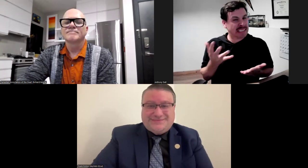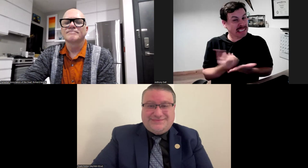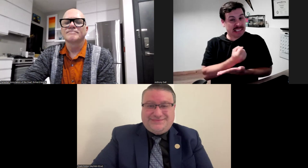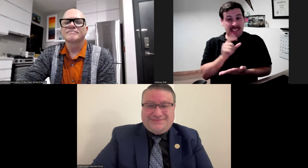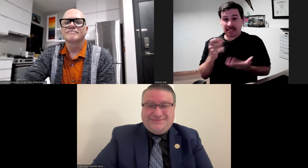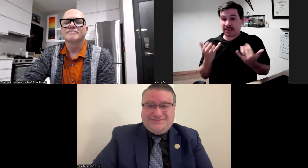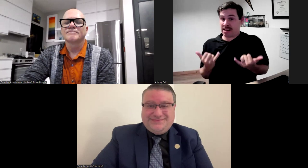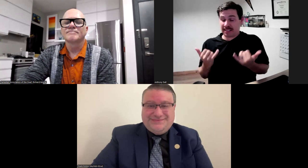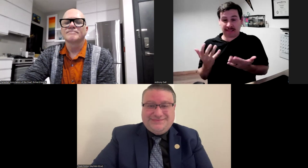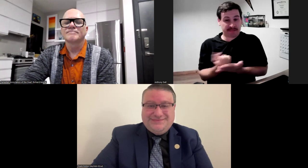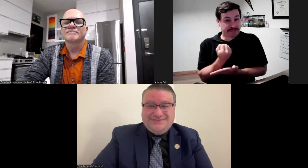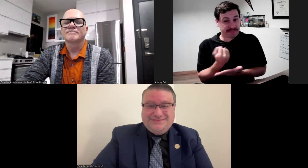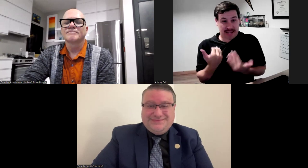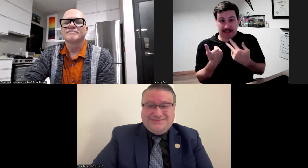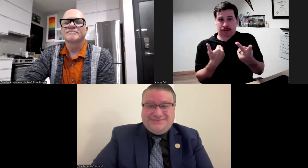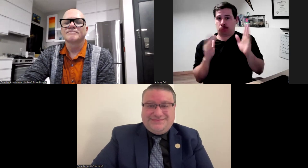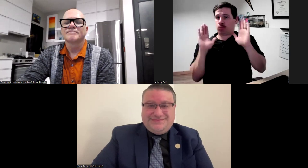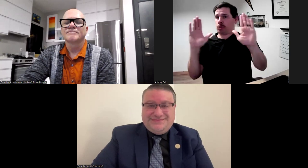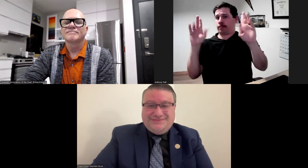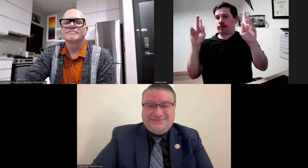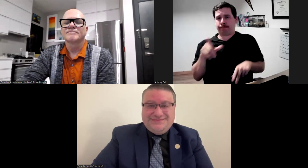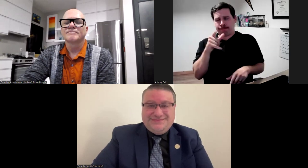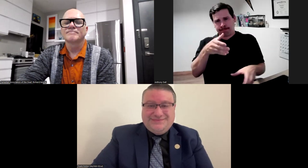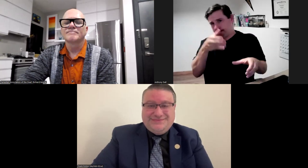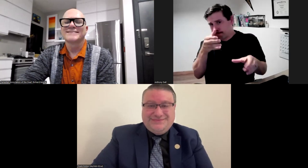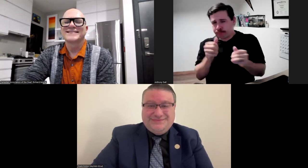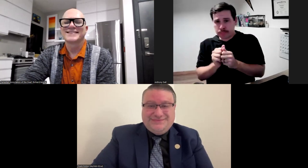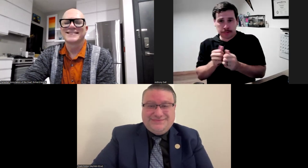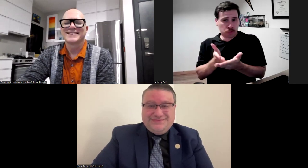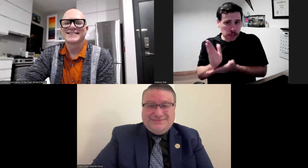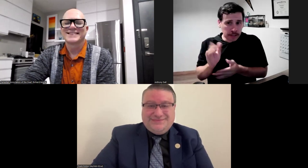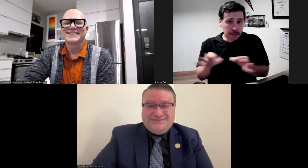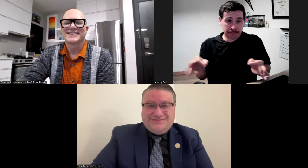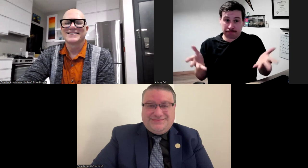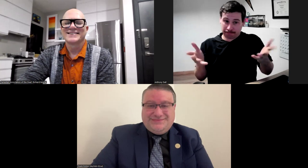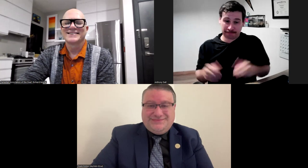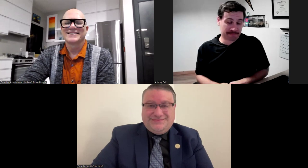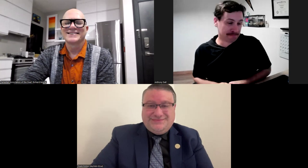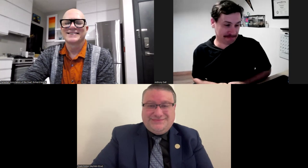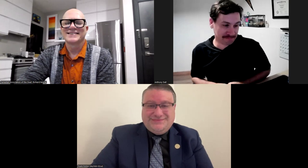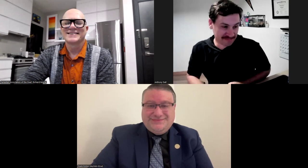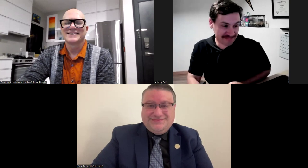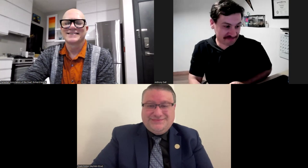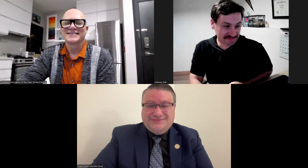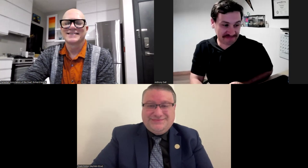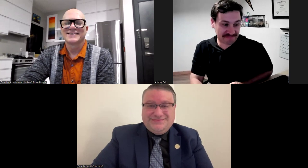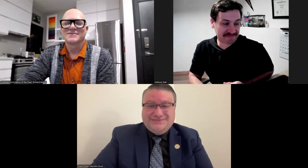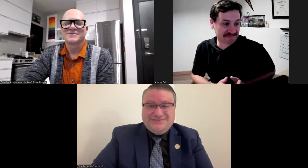would like to ask one of our panelists, here's the opportunity. These are amazingly knowledgeable individuals around the rights of